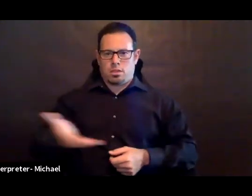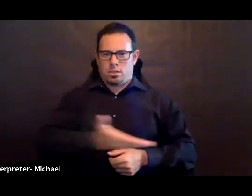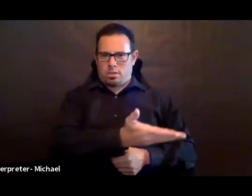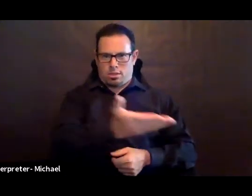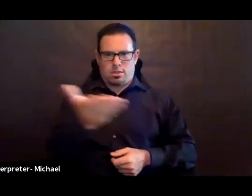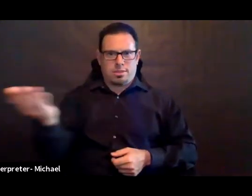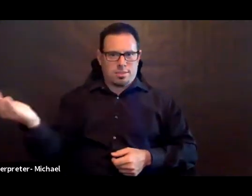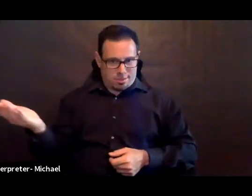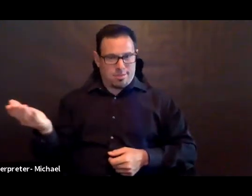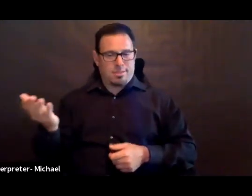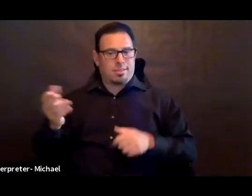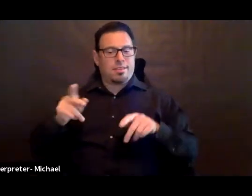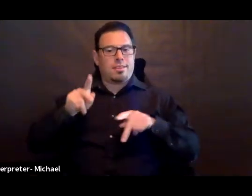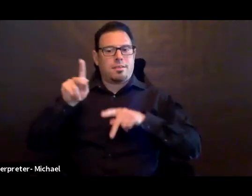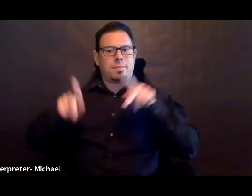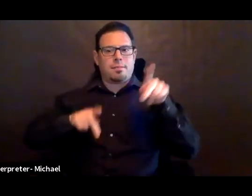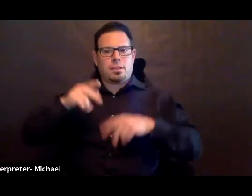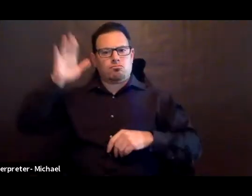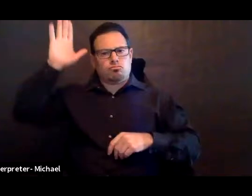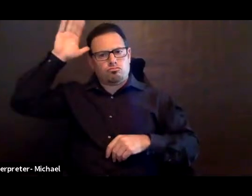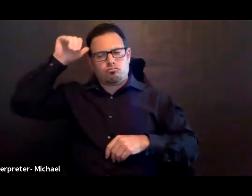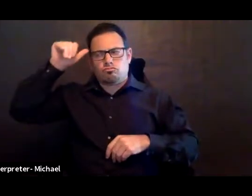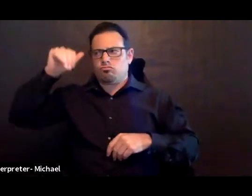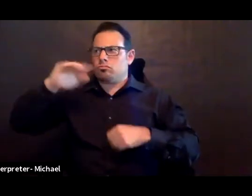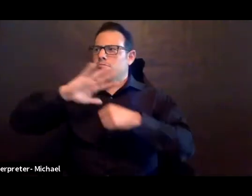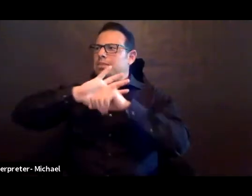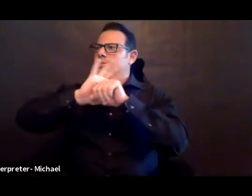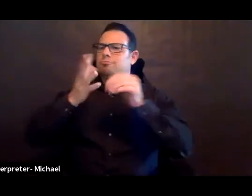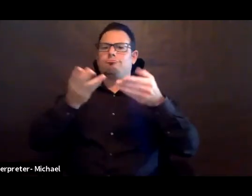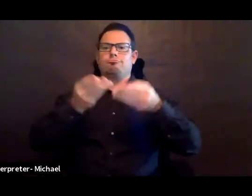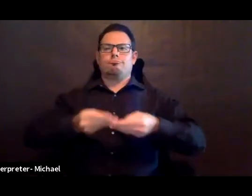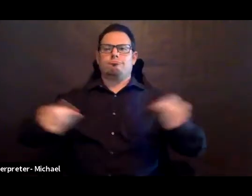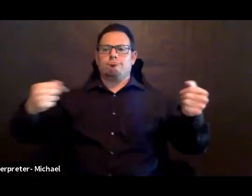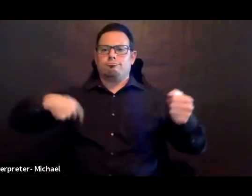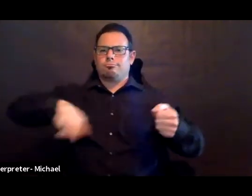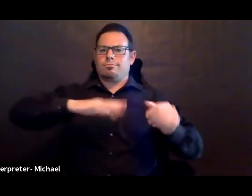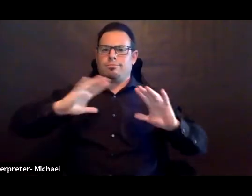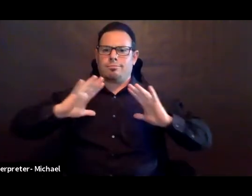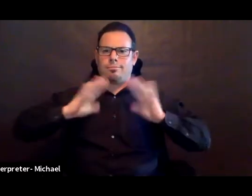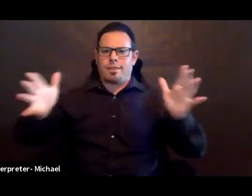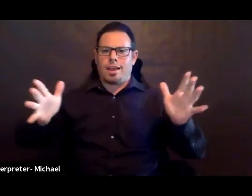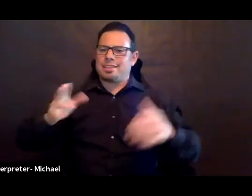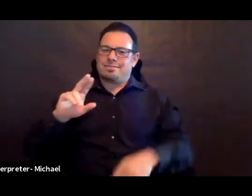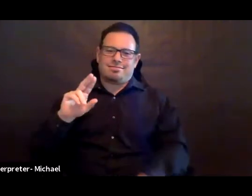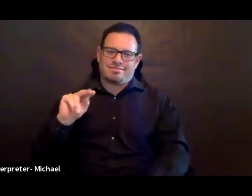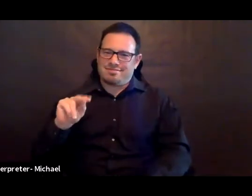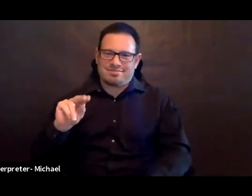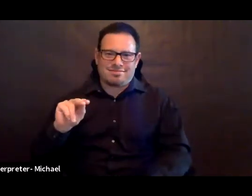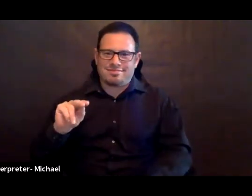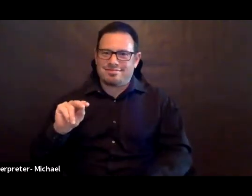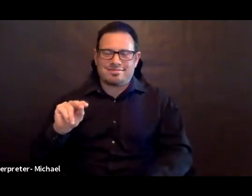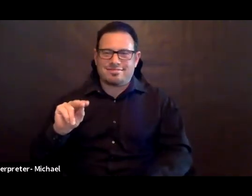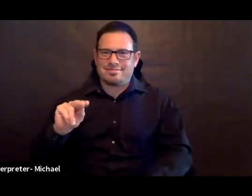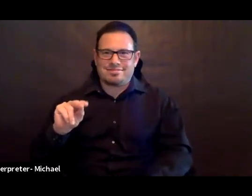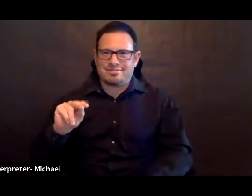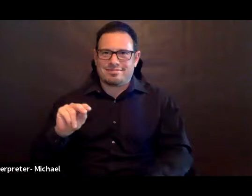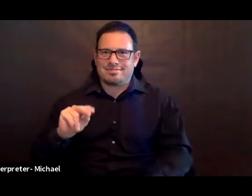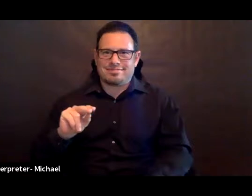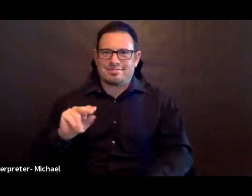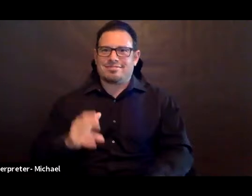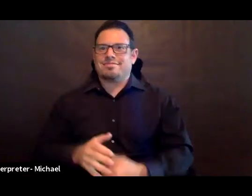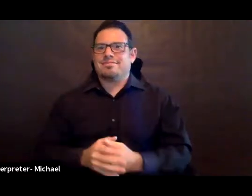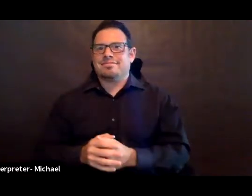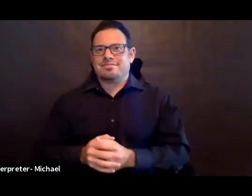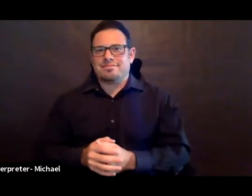much better tools, including especially the vaccines to fight this pandemic, but it's not over. We still had a lot of